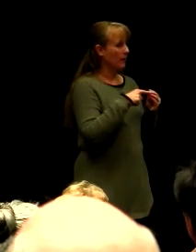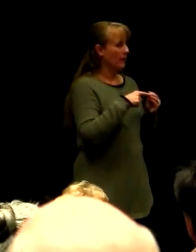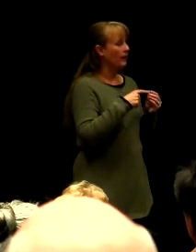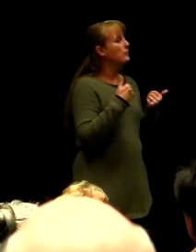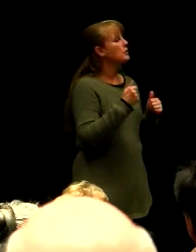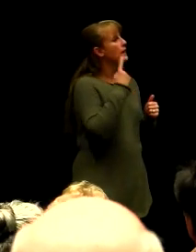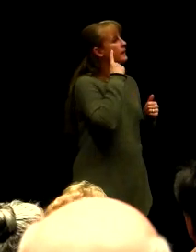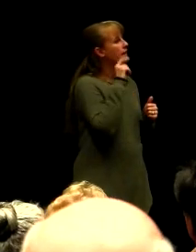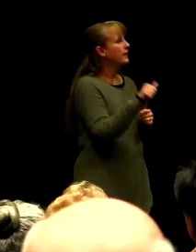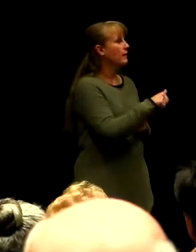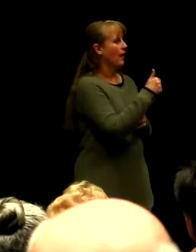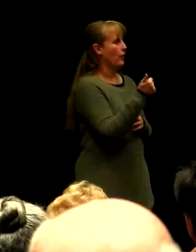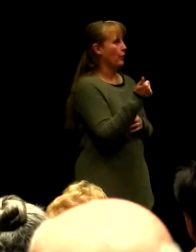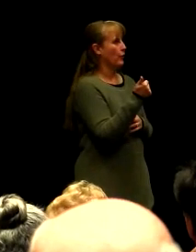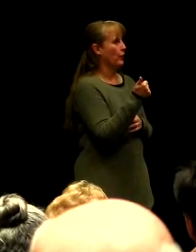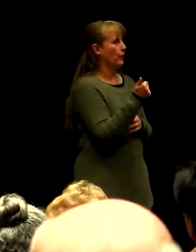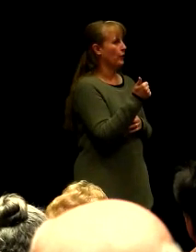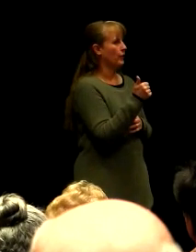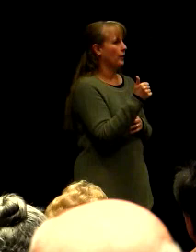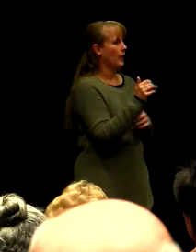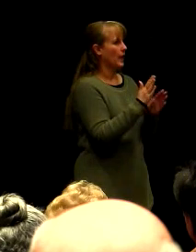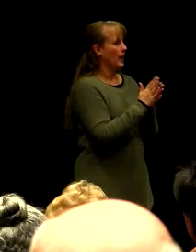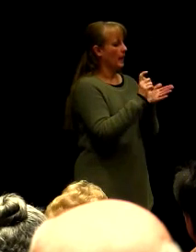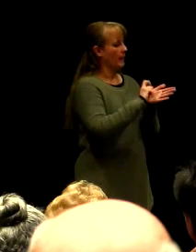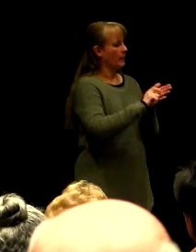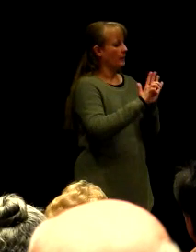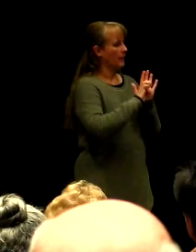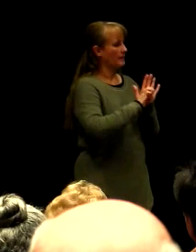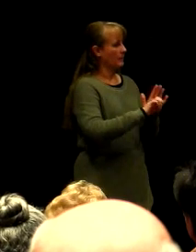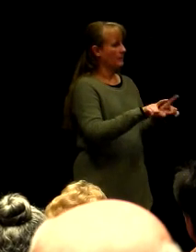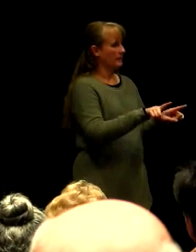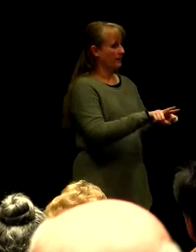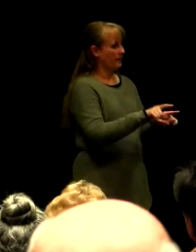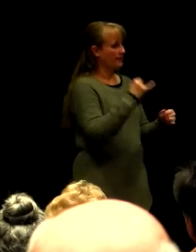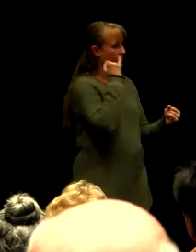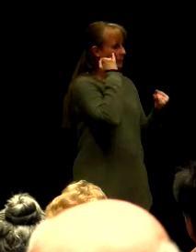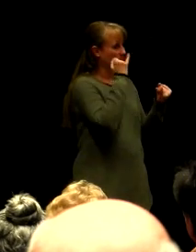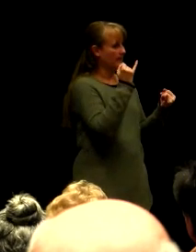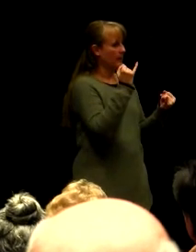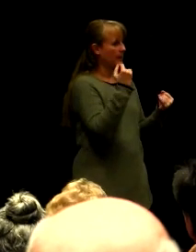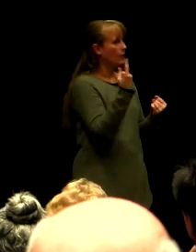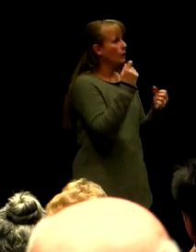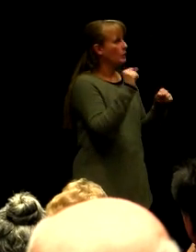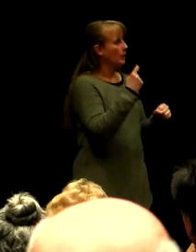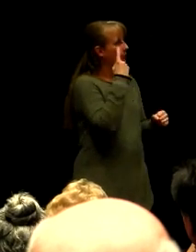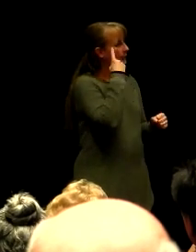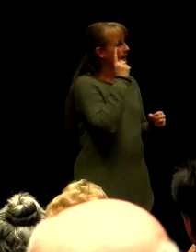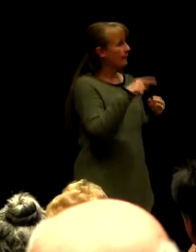And I'm trying to think of other literary examples of that same kind of idea. And the only one I can come